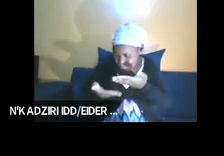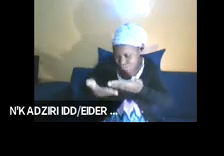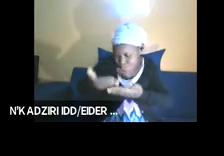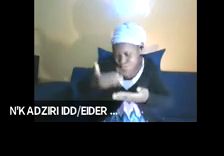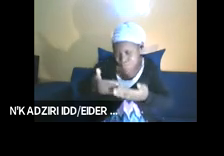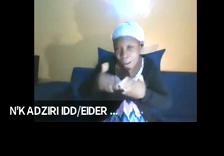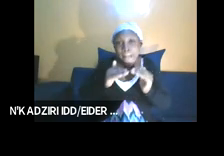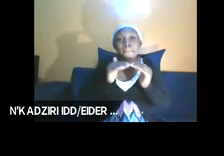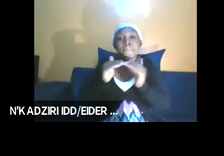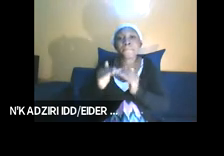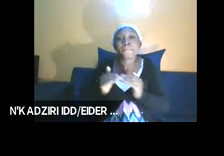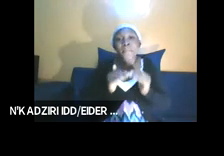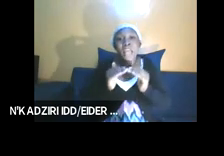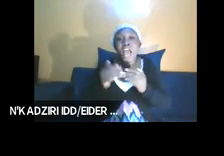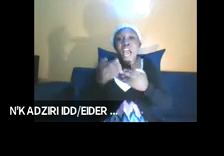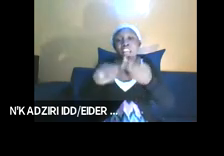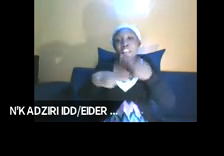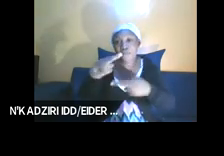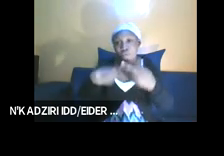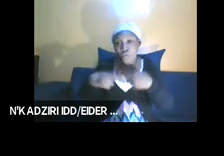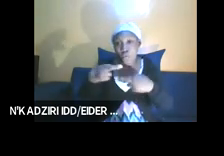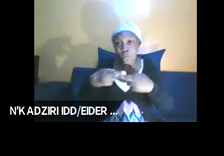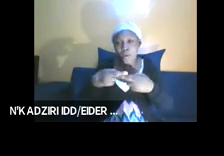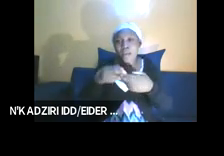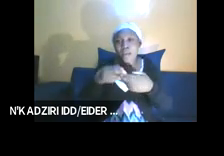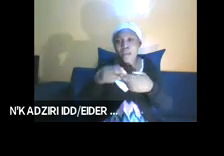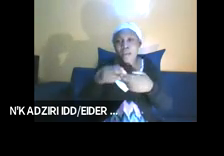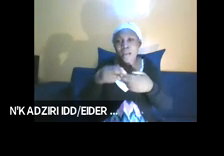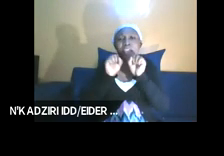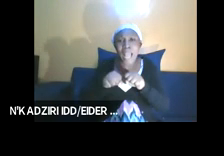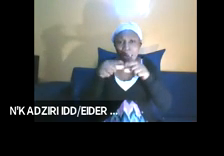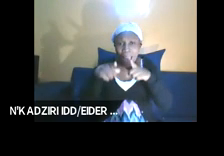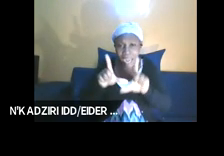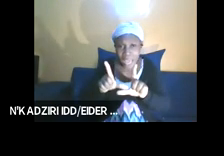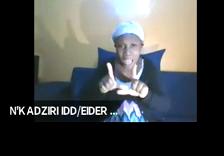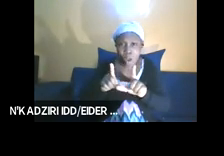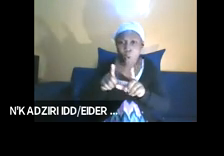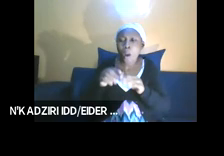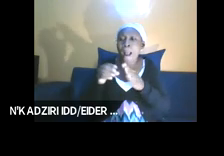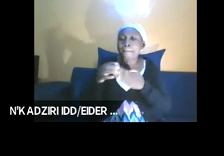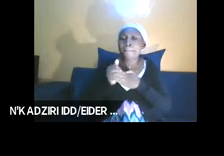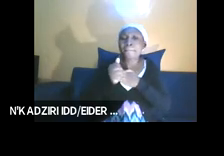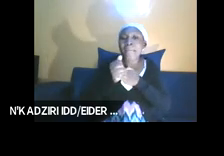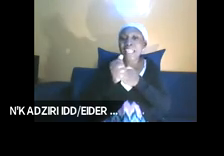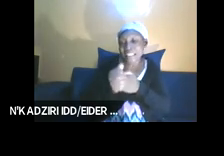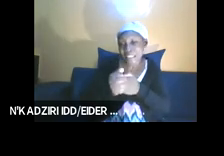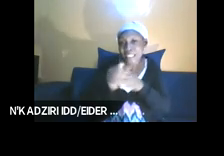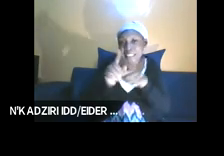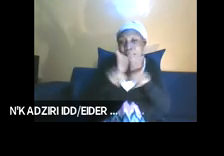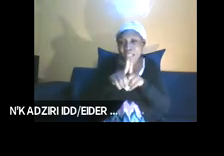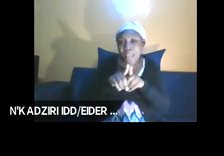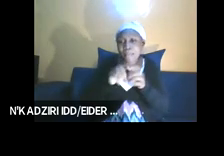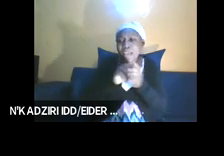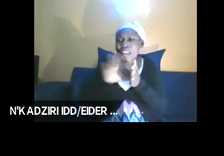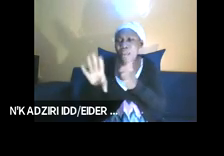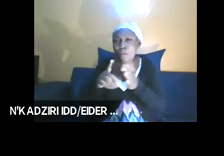one that is more or less debate style, one that allows horizontal mentorship and sort of removes this hierarchy